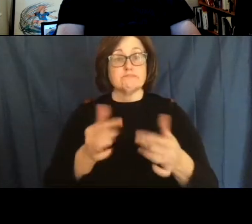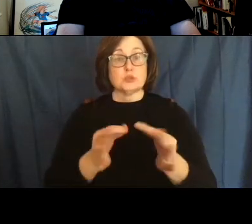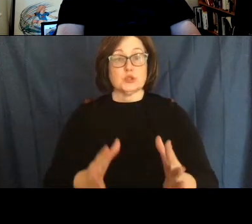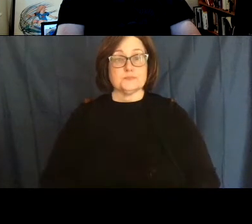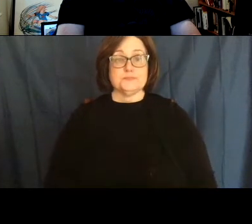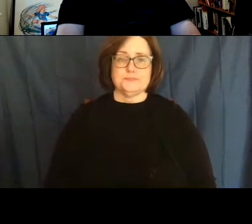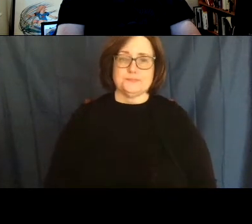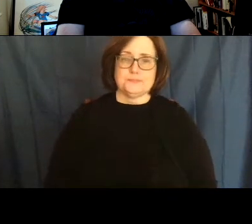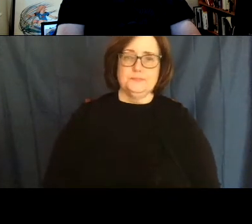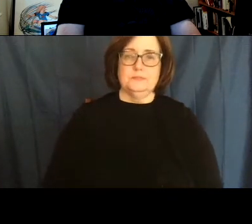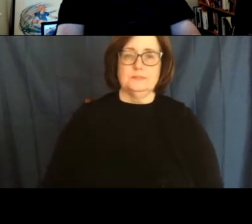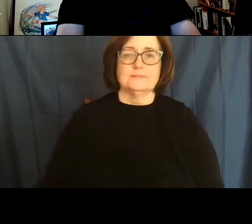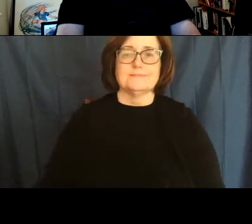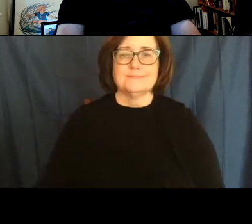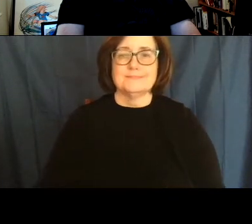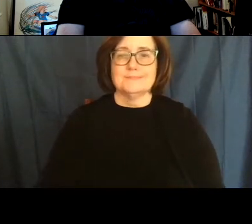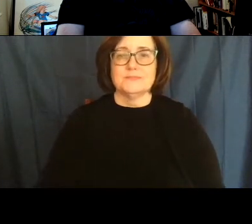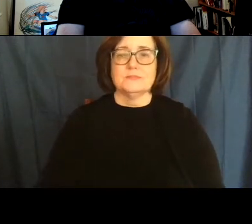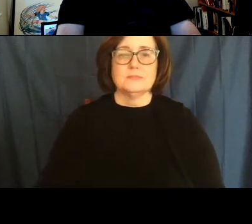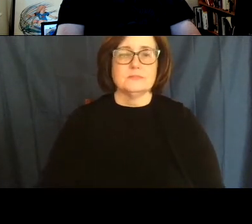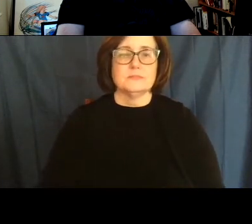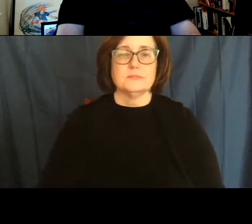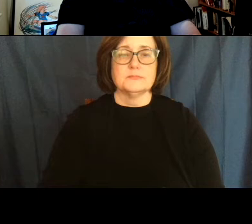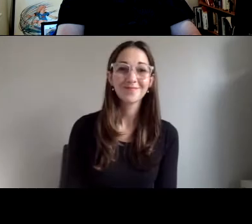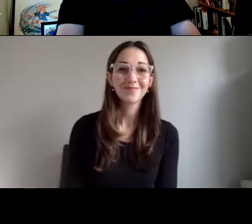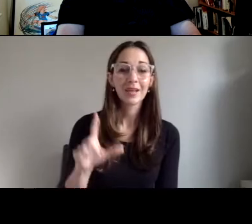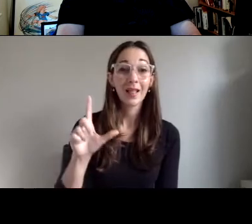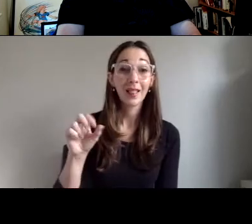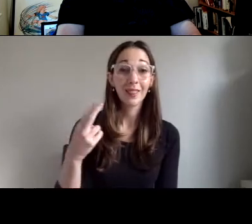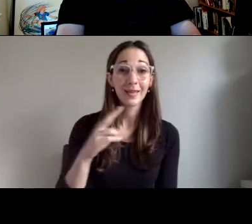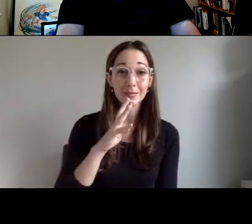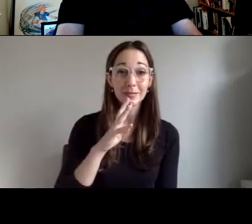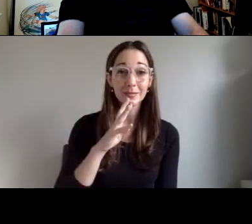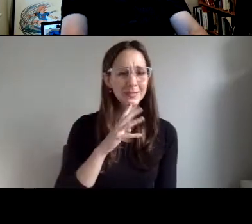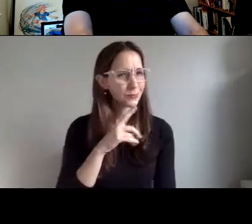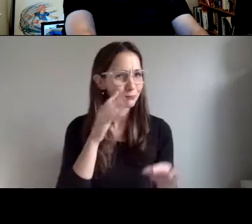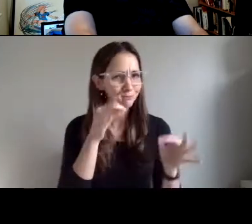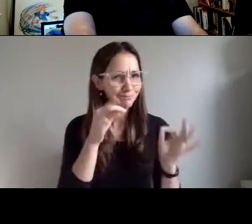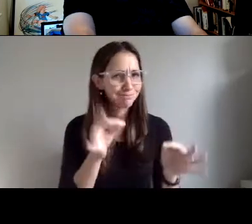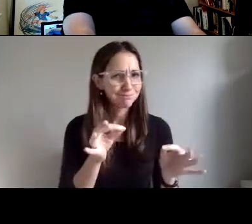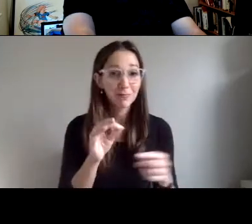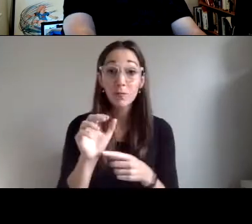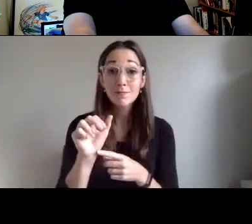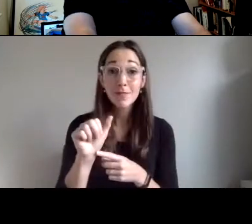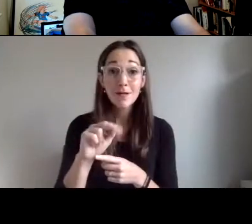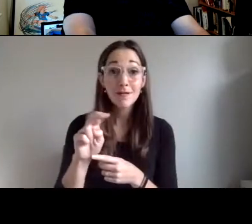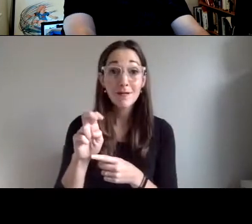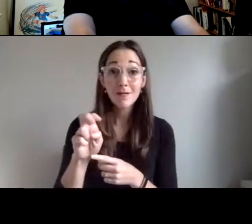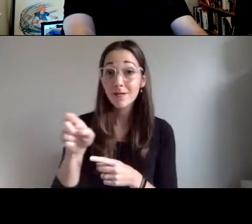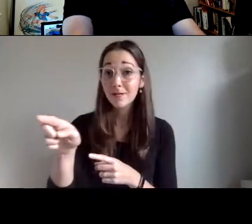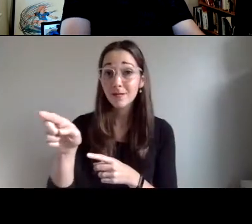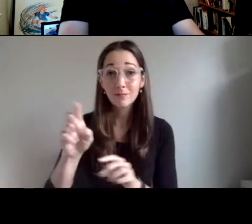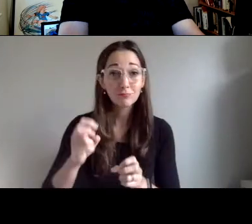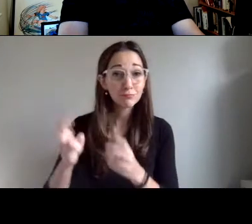Absolutely. I see too that Anne has posted a question in the chat box asking if you could share the age group that the